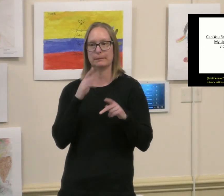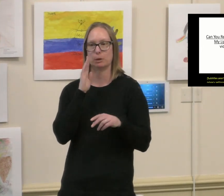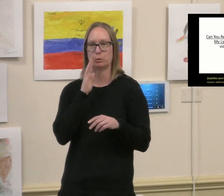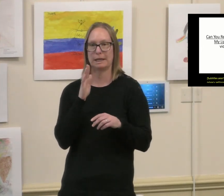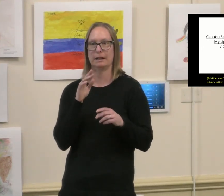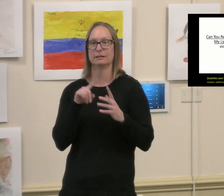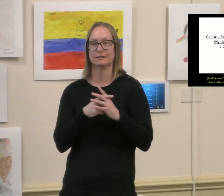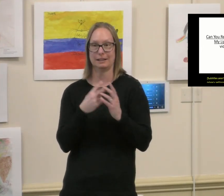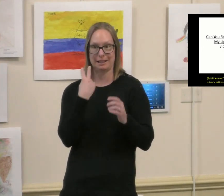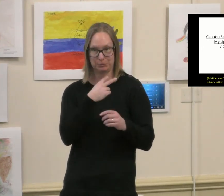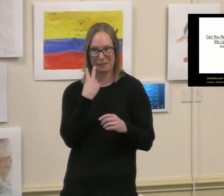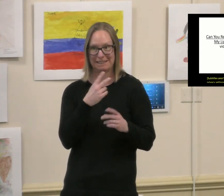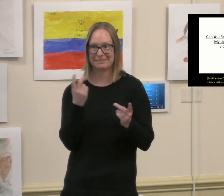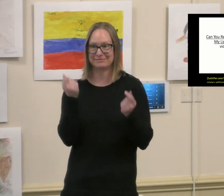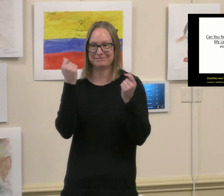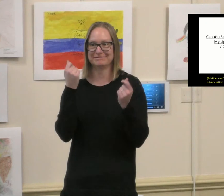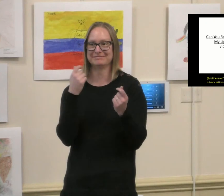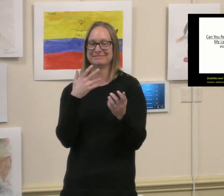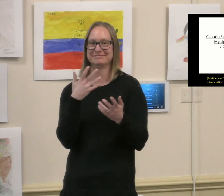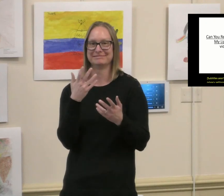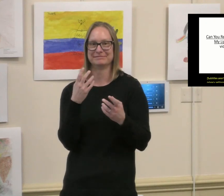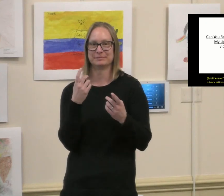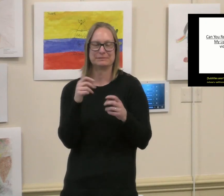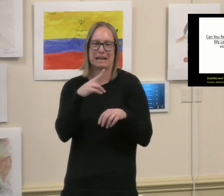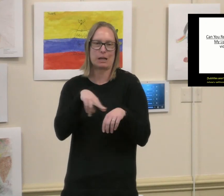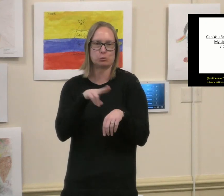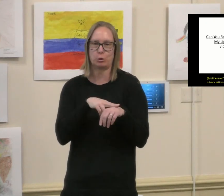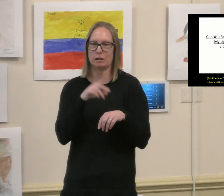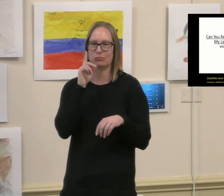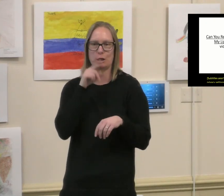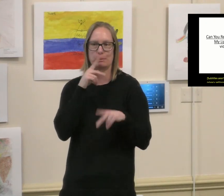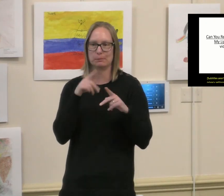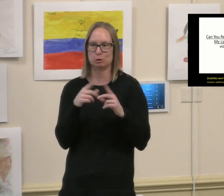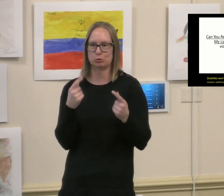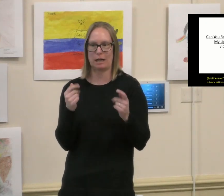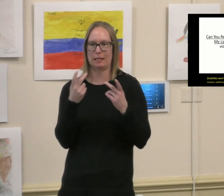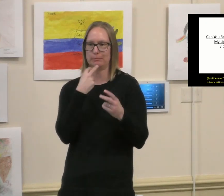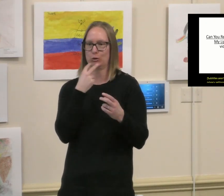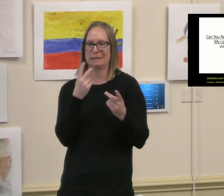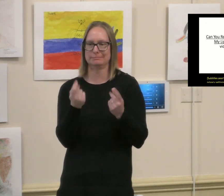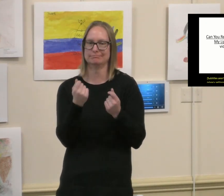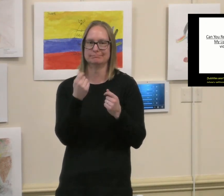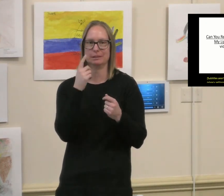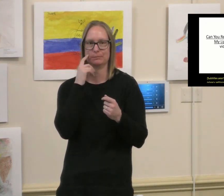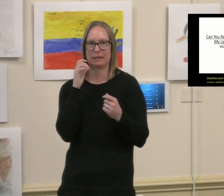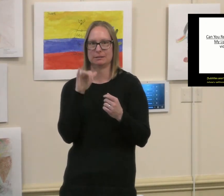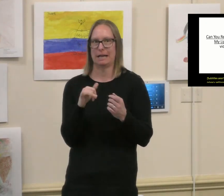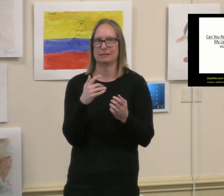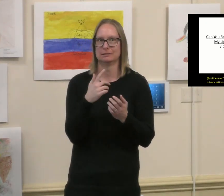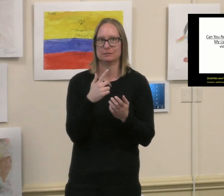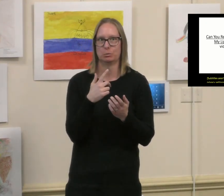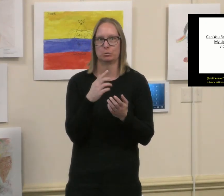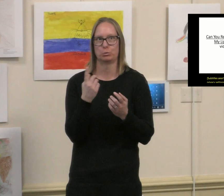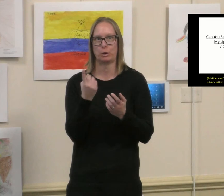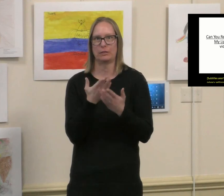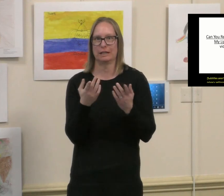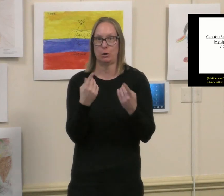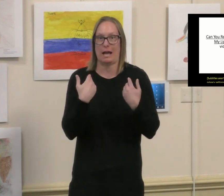So most of the time, people will start to rely on lip reading. It's natural for people to do that right away. That's their immediate